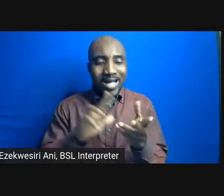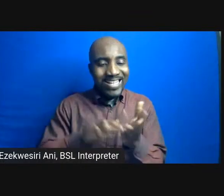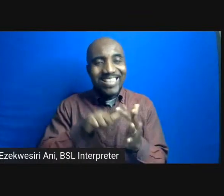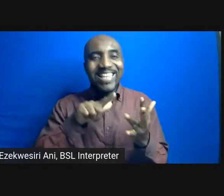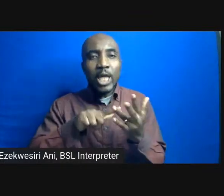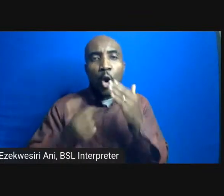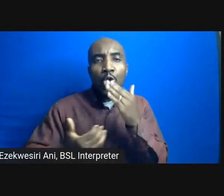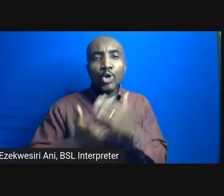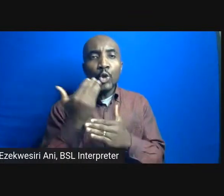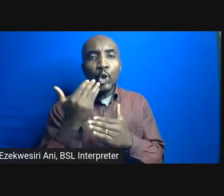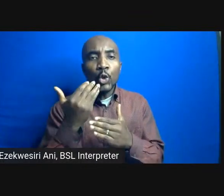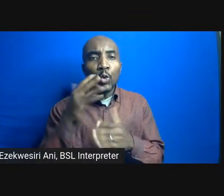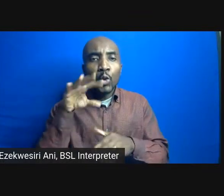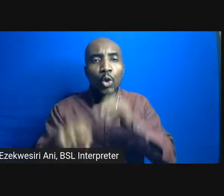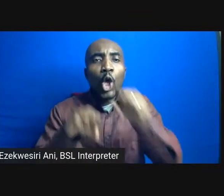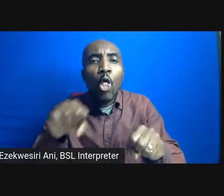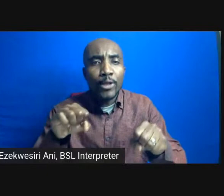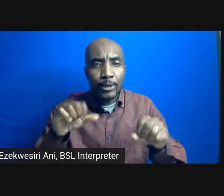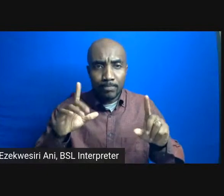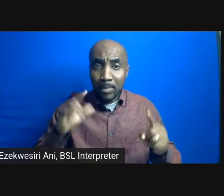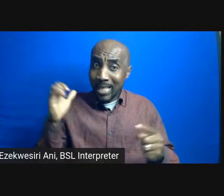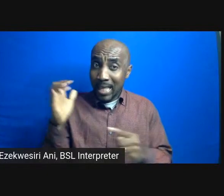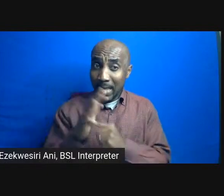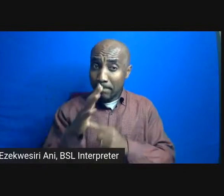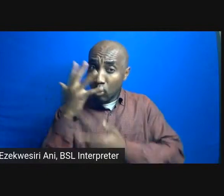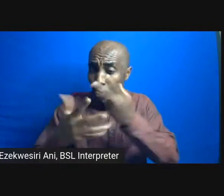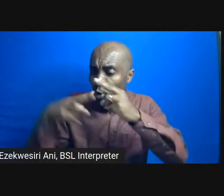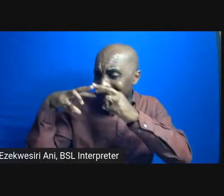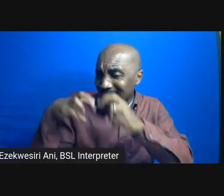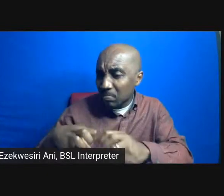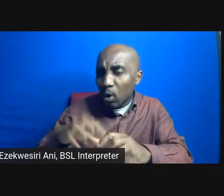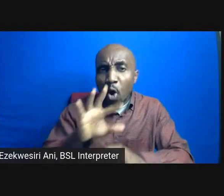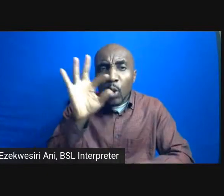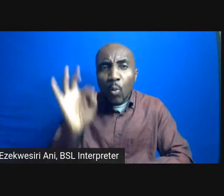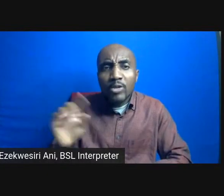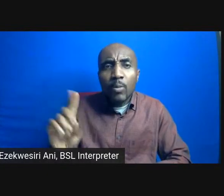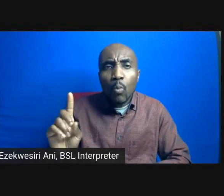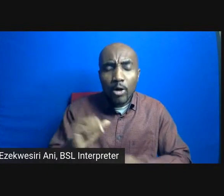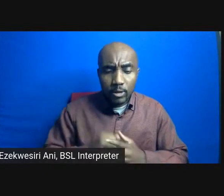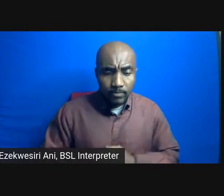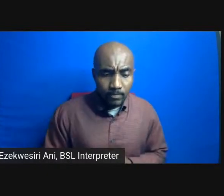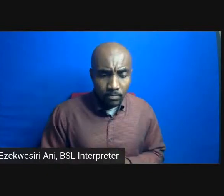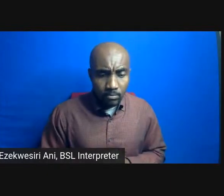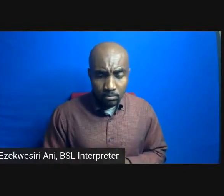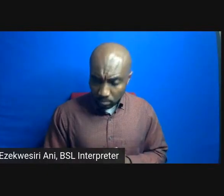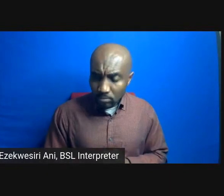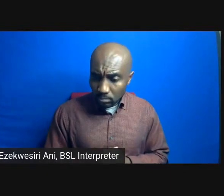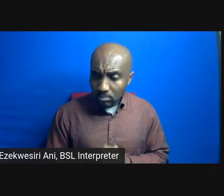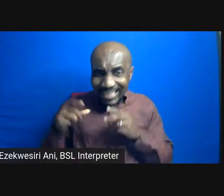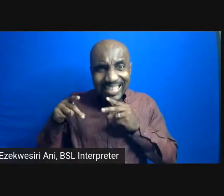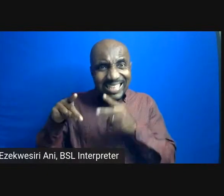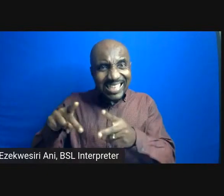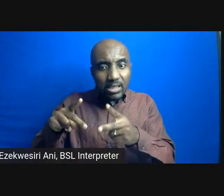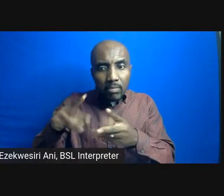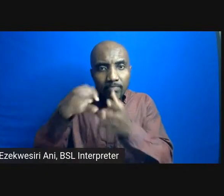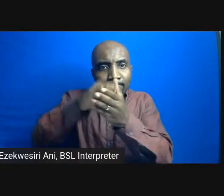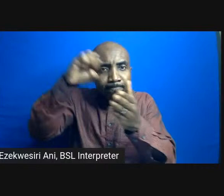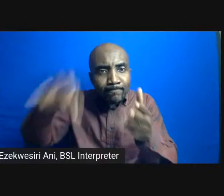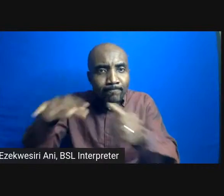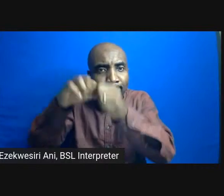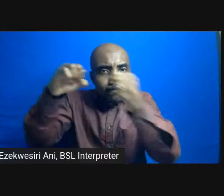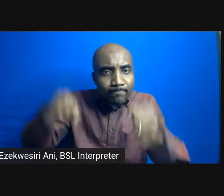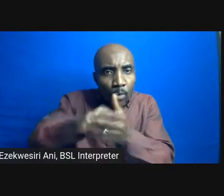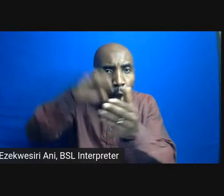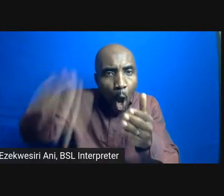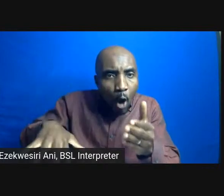neocolonialism, it is important to explore the question of whether these systems were dismantled as new ones